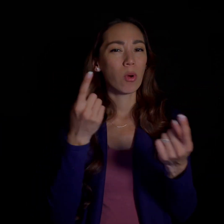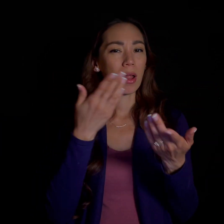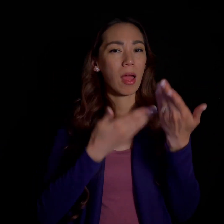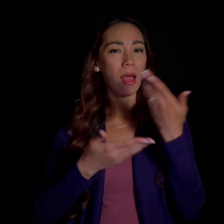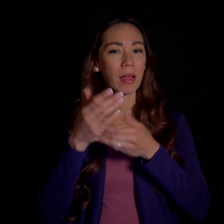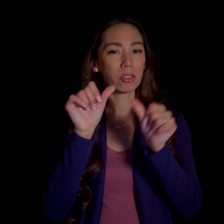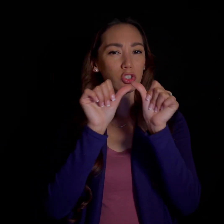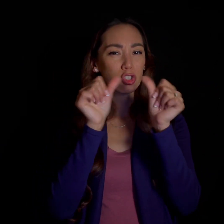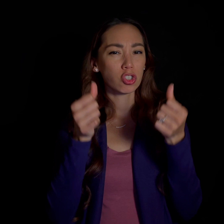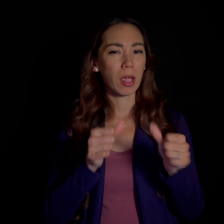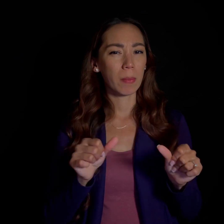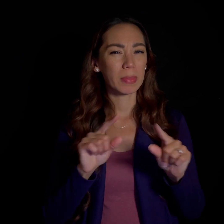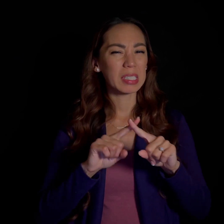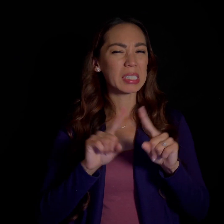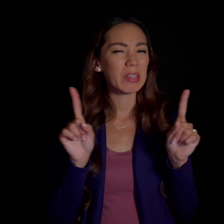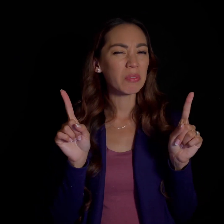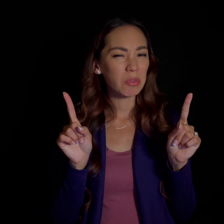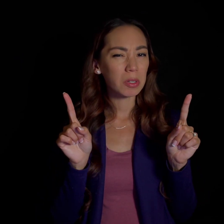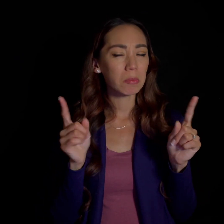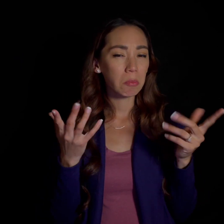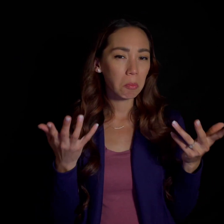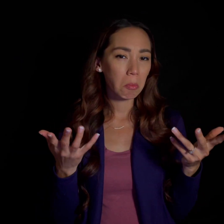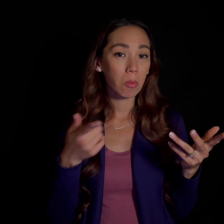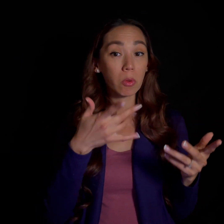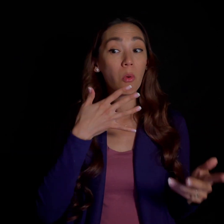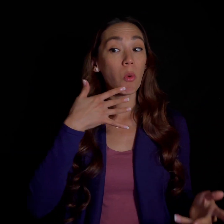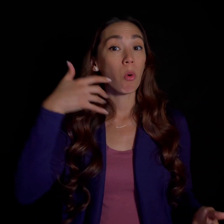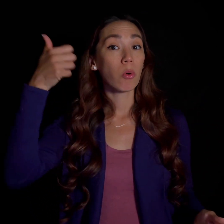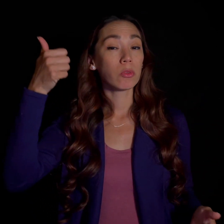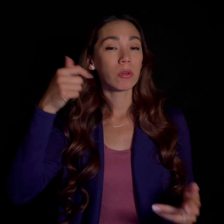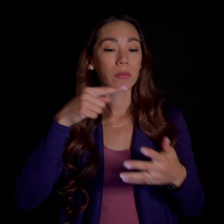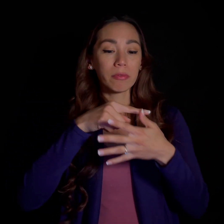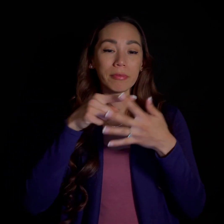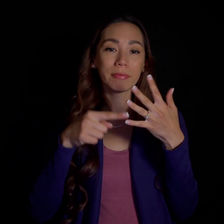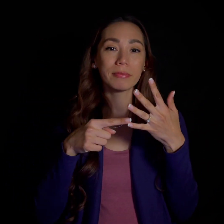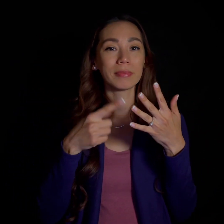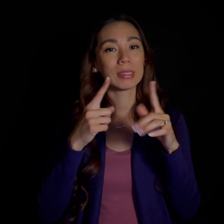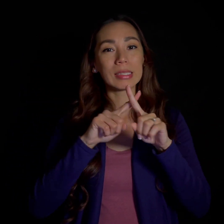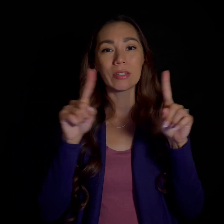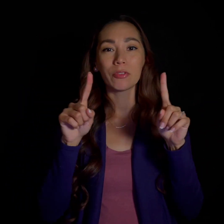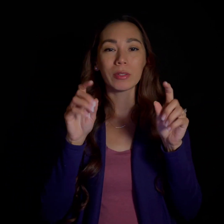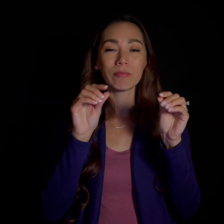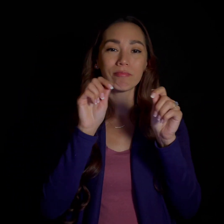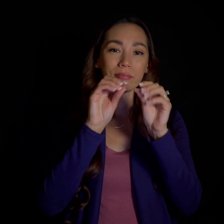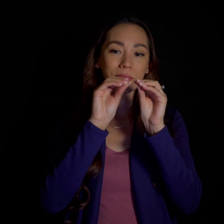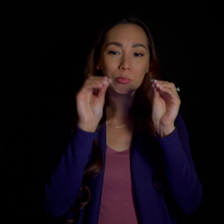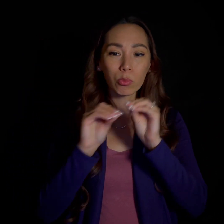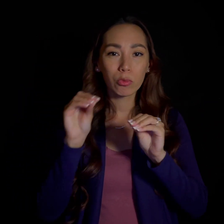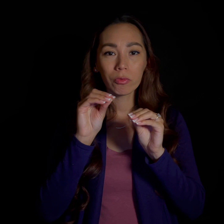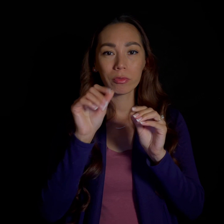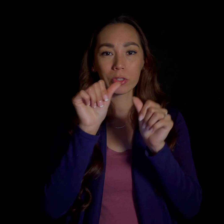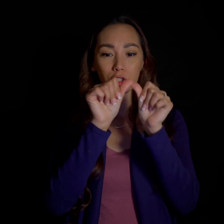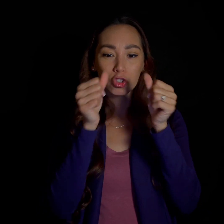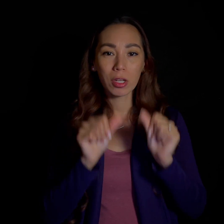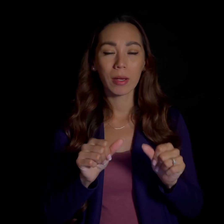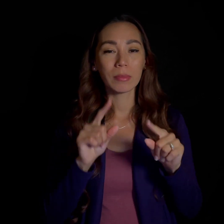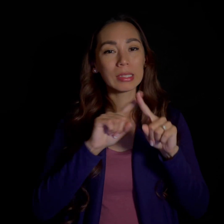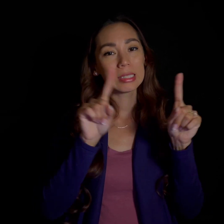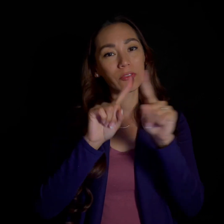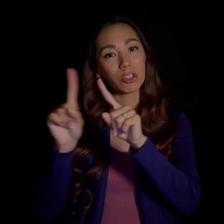Now, of course, everyone's hand shape is different, and sometimes as you get older, your fingers don't quite bend the right way, or maybe,